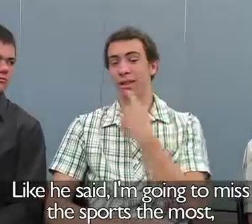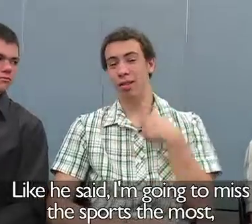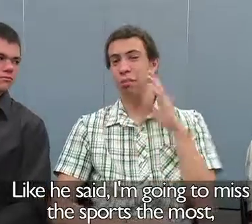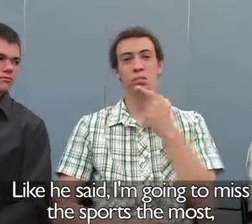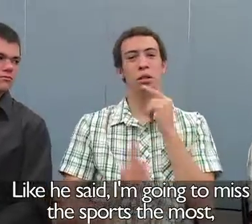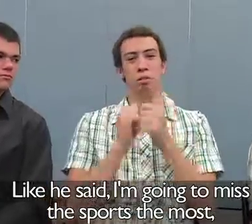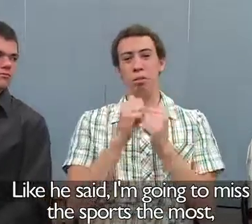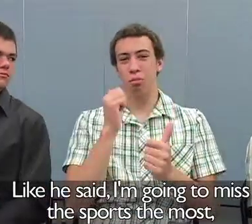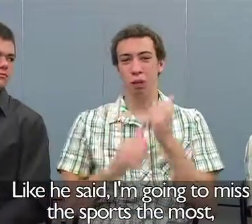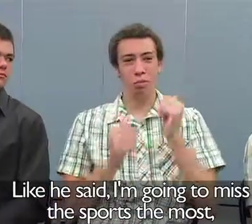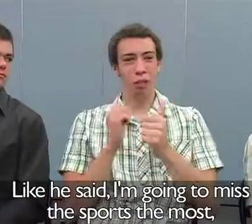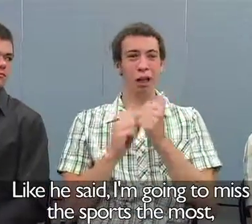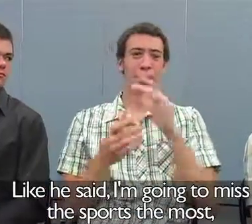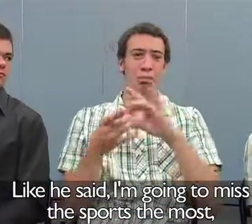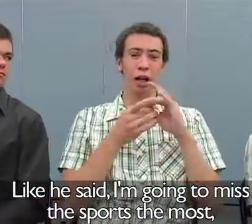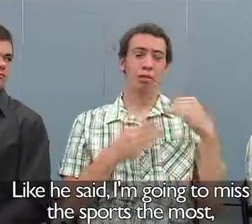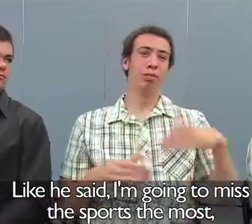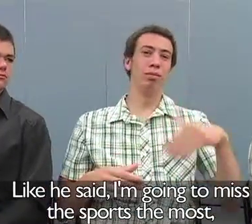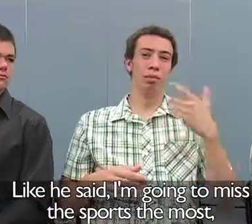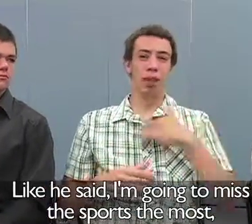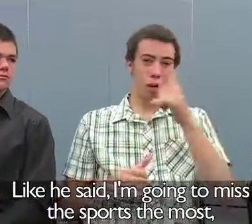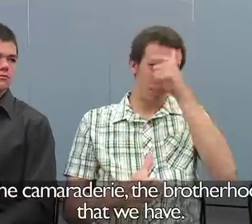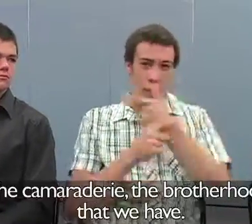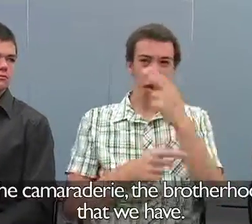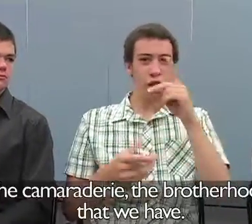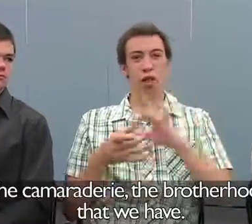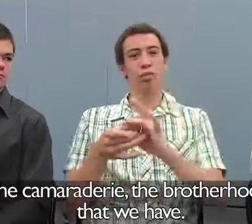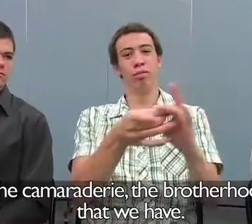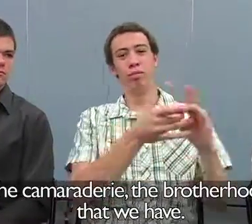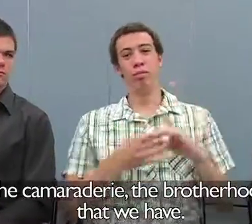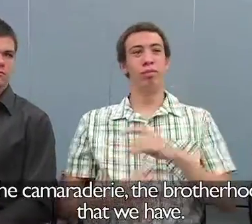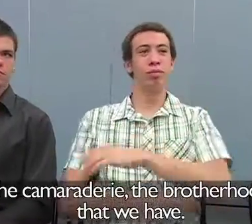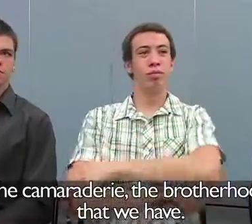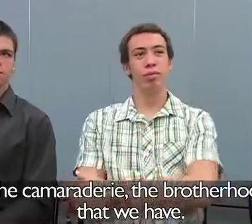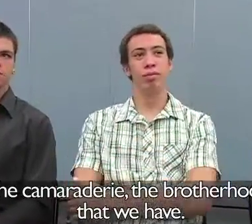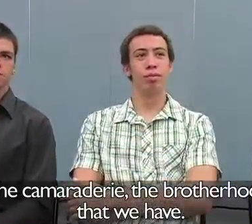Like he said, I'm going to miss the sports the most. The camaraderie, the brotherhood that we had.